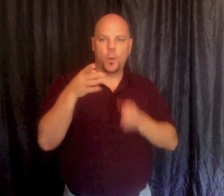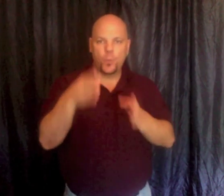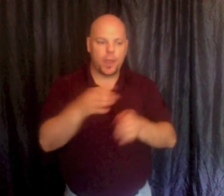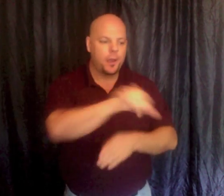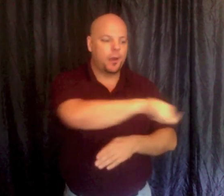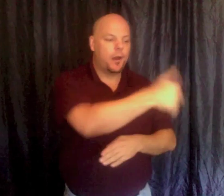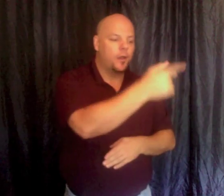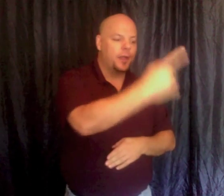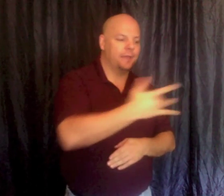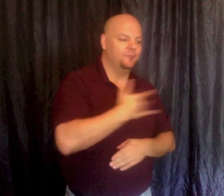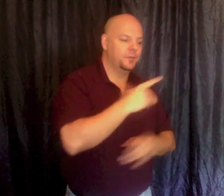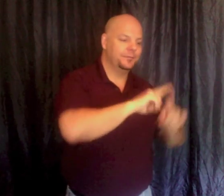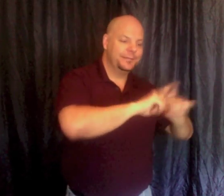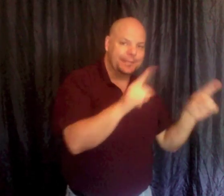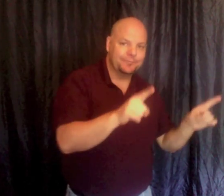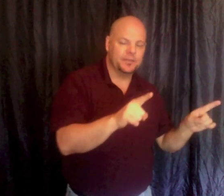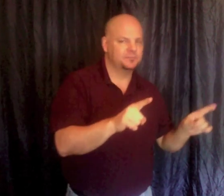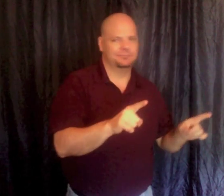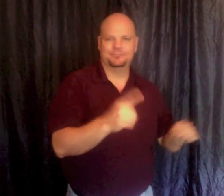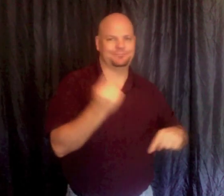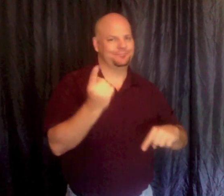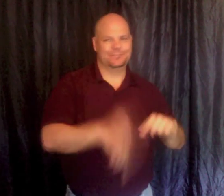Mexico and half the people thinking that they're in Texas.